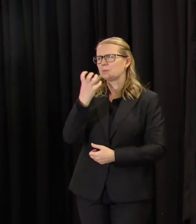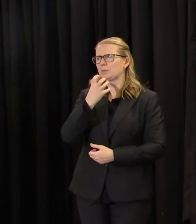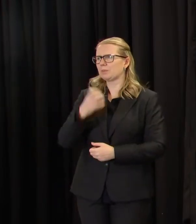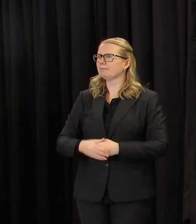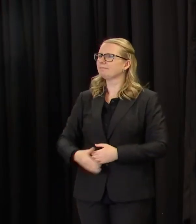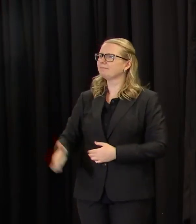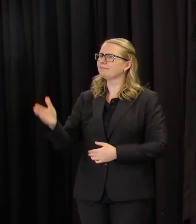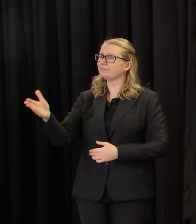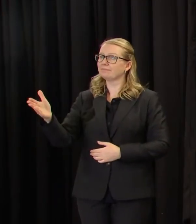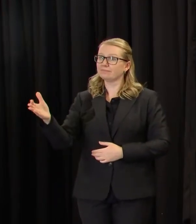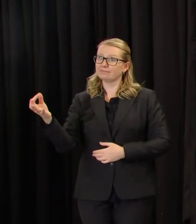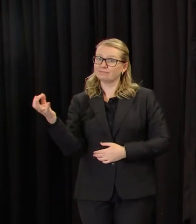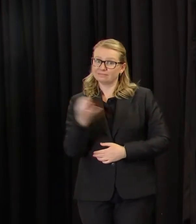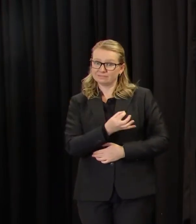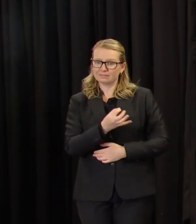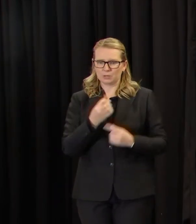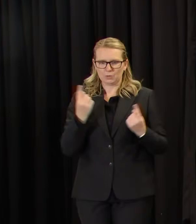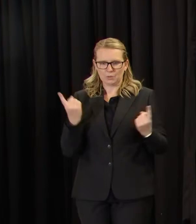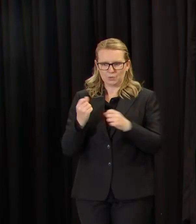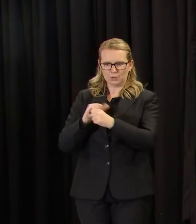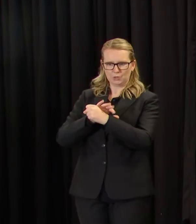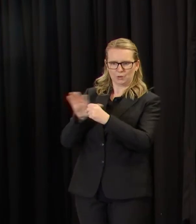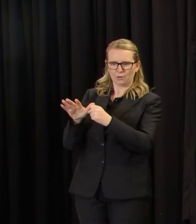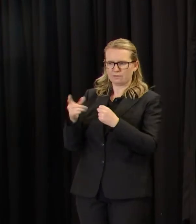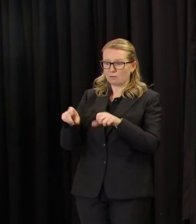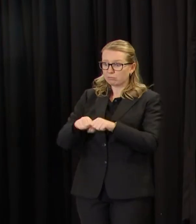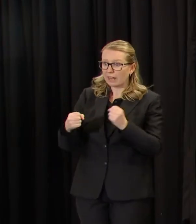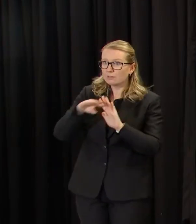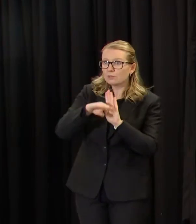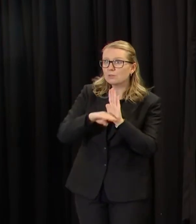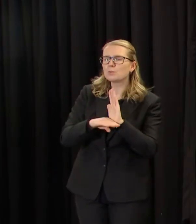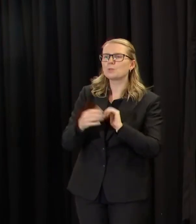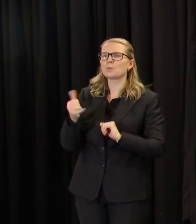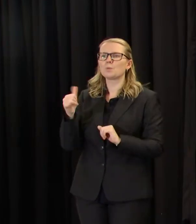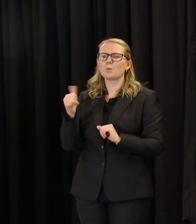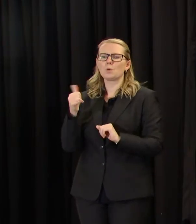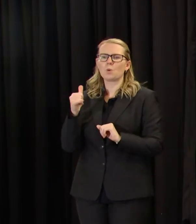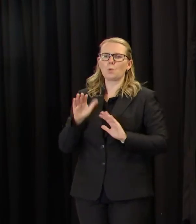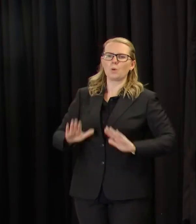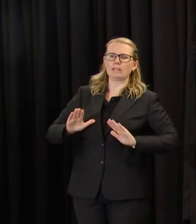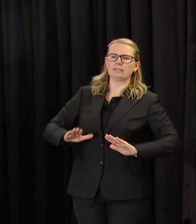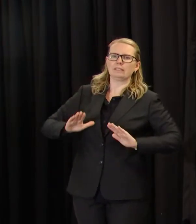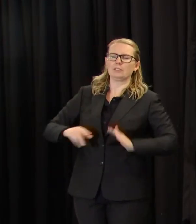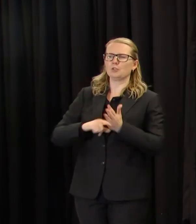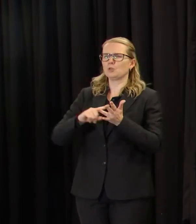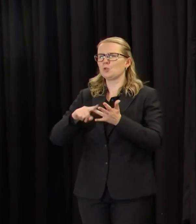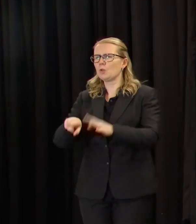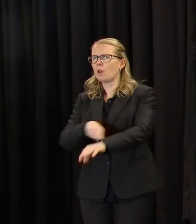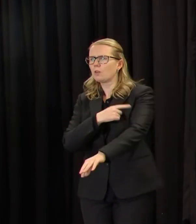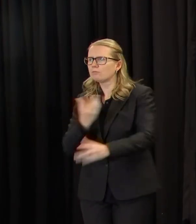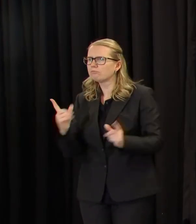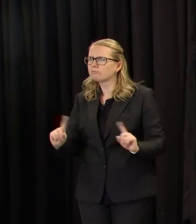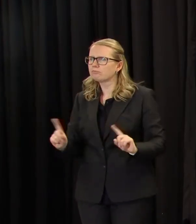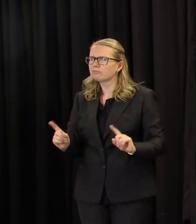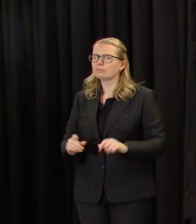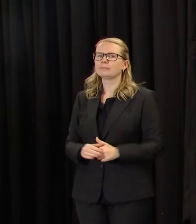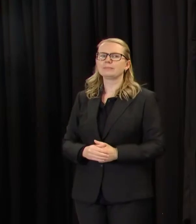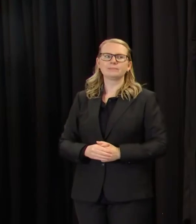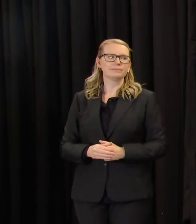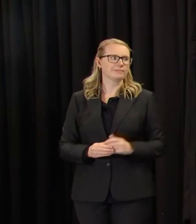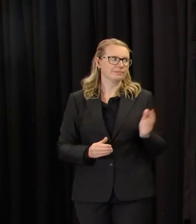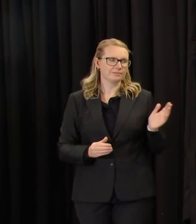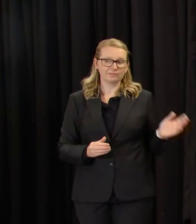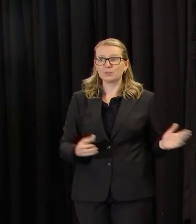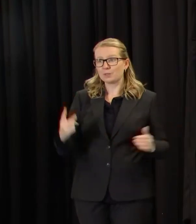from, though? Is it people breaking the rules, or is it people that have waited too long to get tested? I think probably the biggest challenge. We've seen some rather